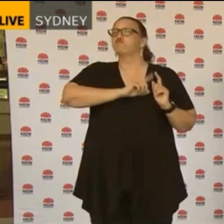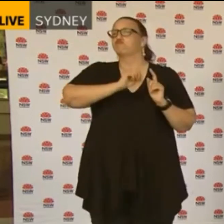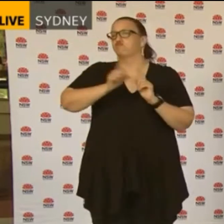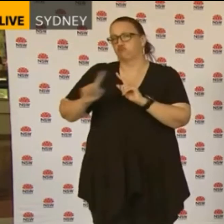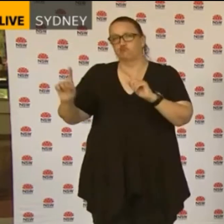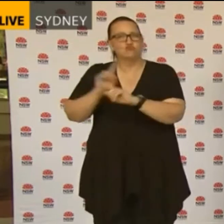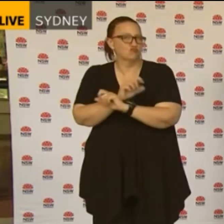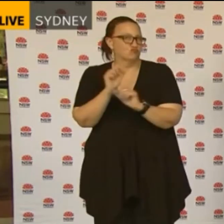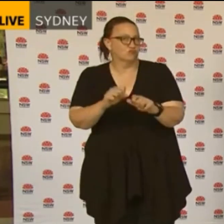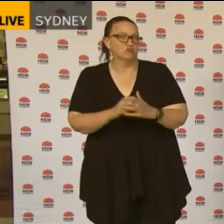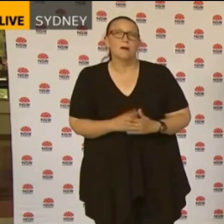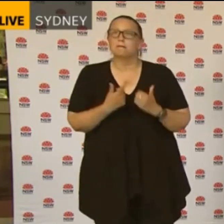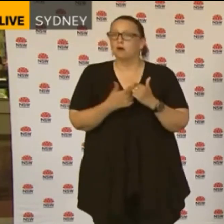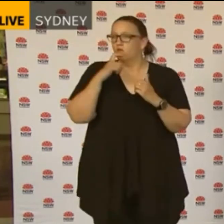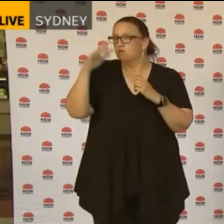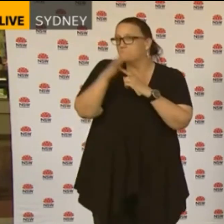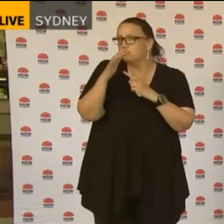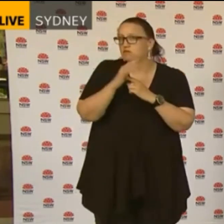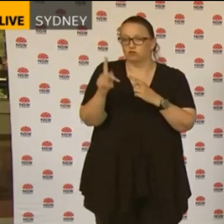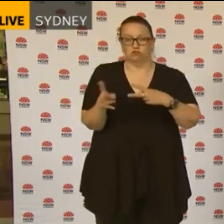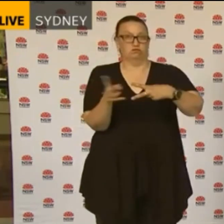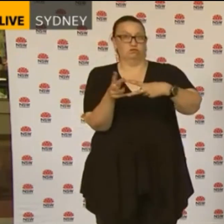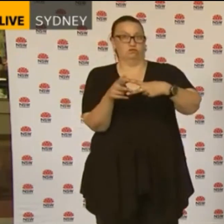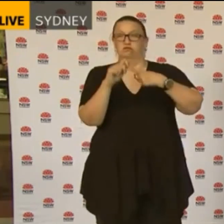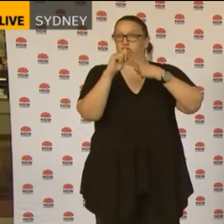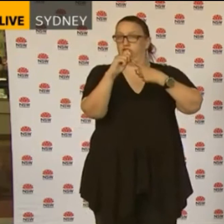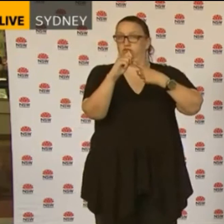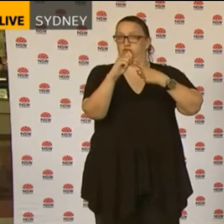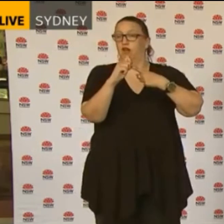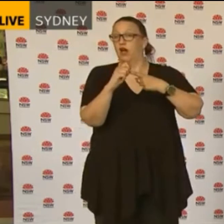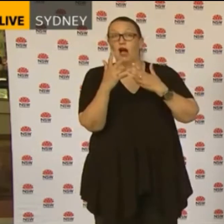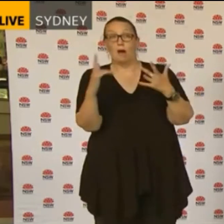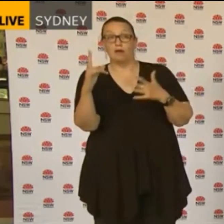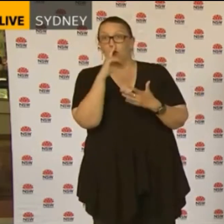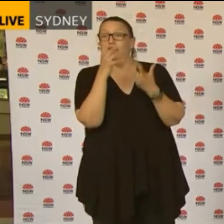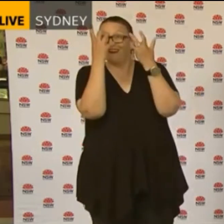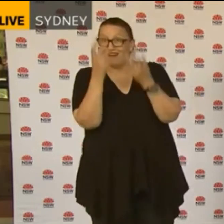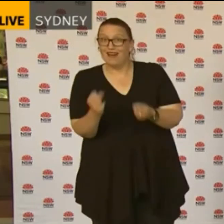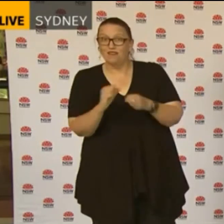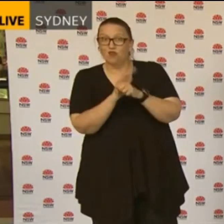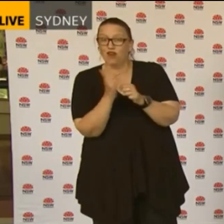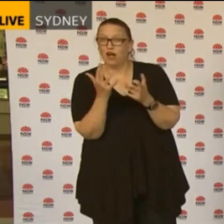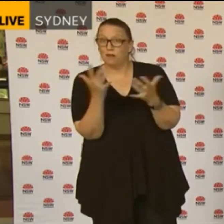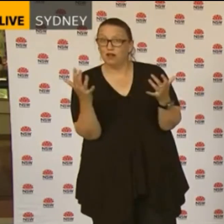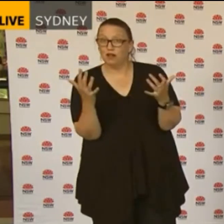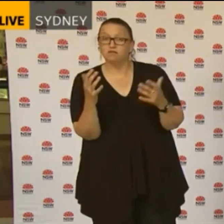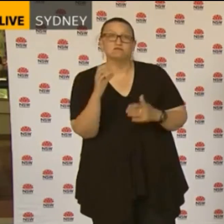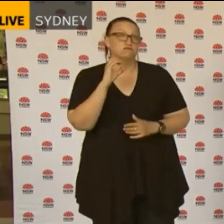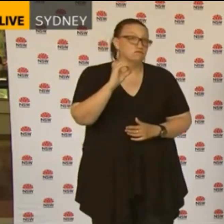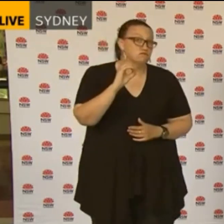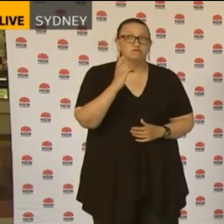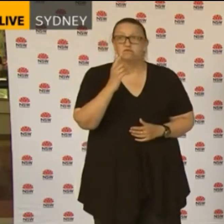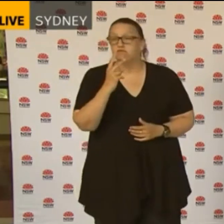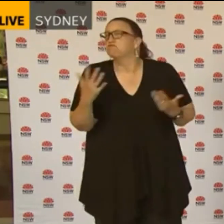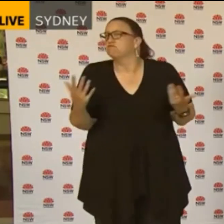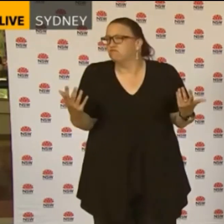depend very much on two factors. Firstly, the case numbers, but also obviously the testing rates. And it